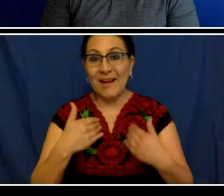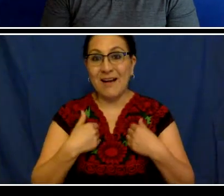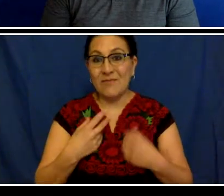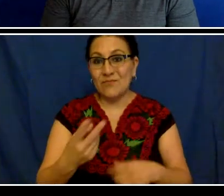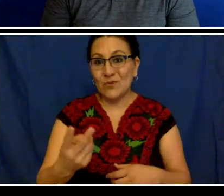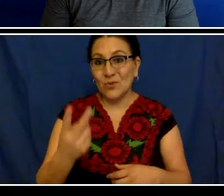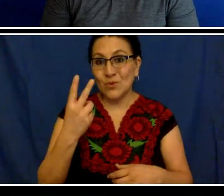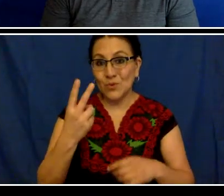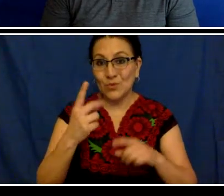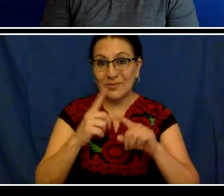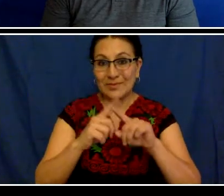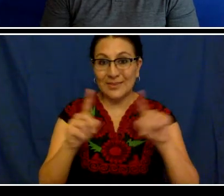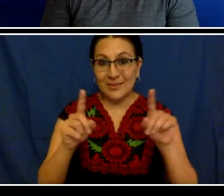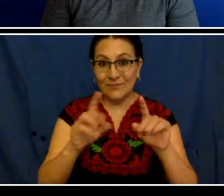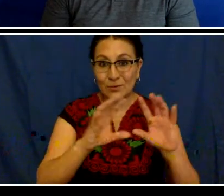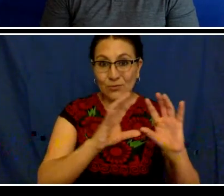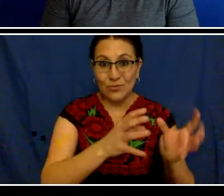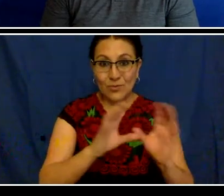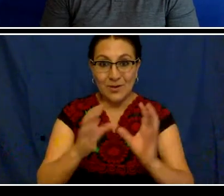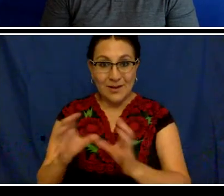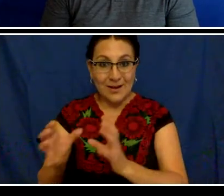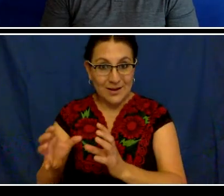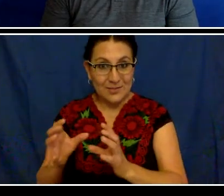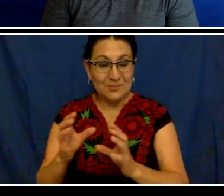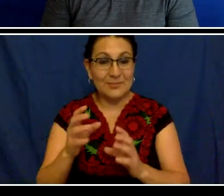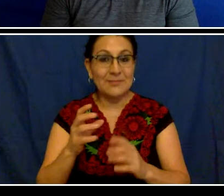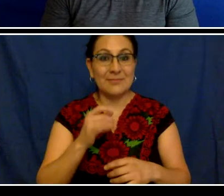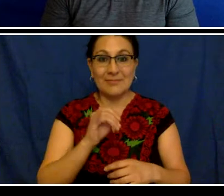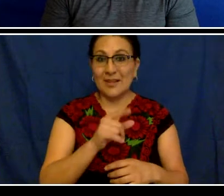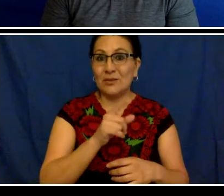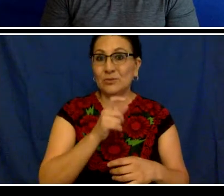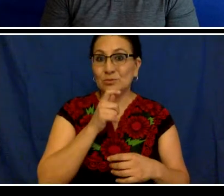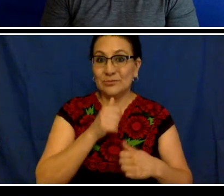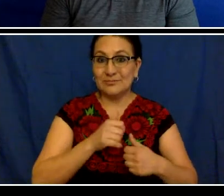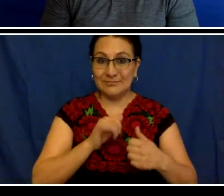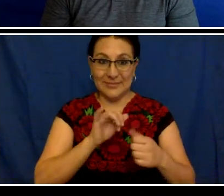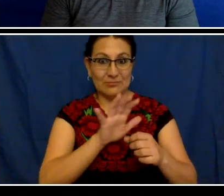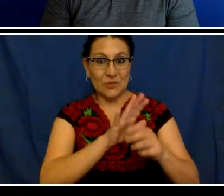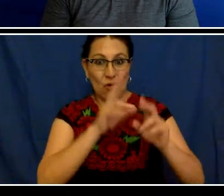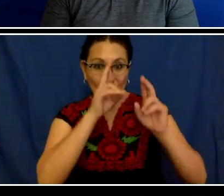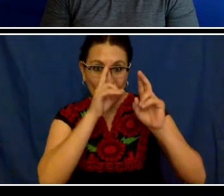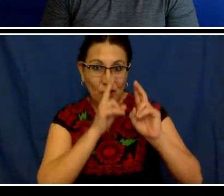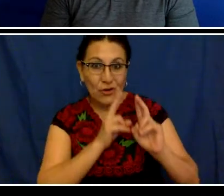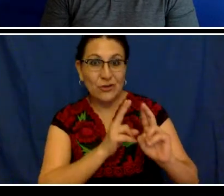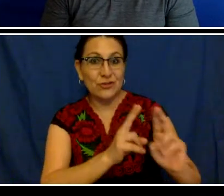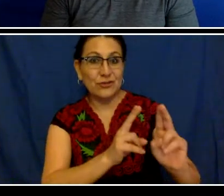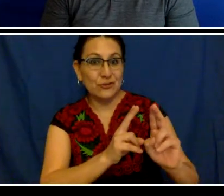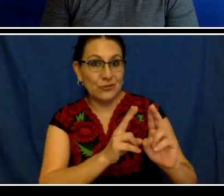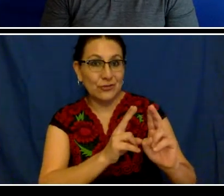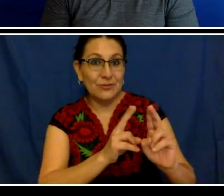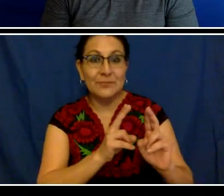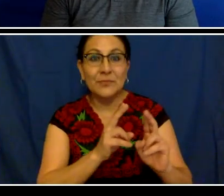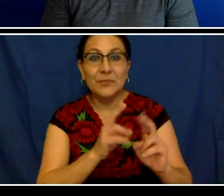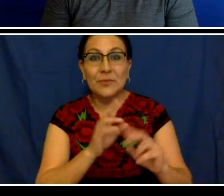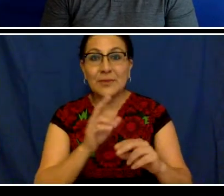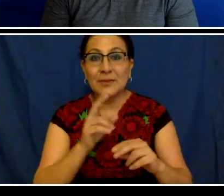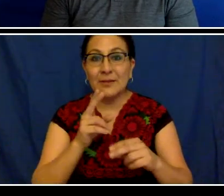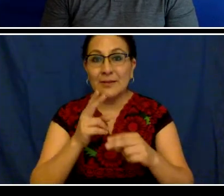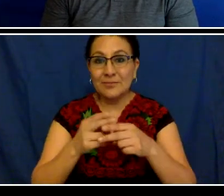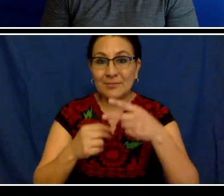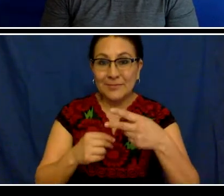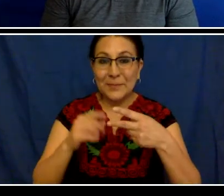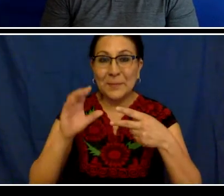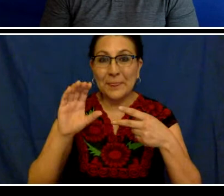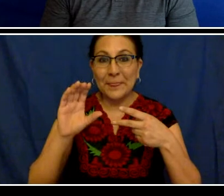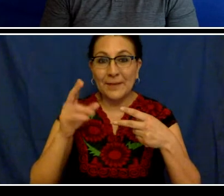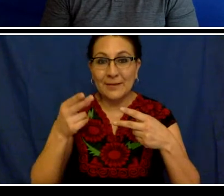County. And in Ventura County, we have two different tribes. Okay, and we're going to honor